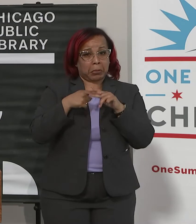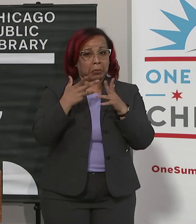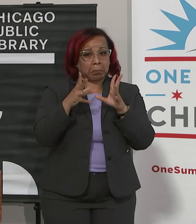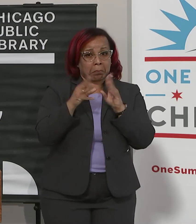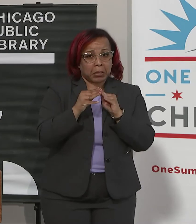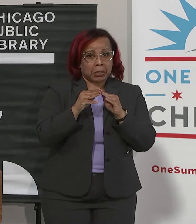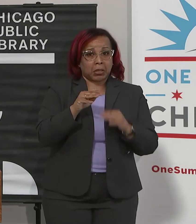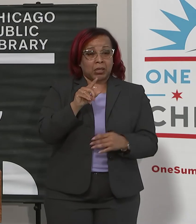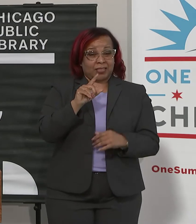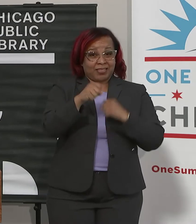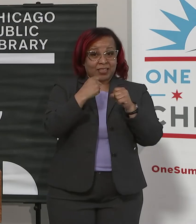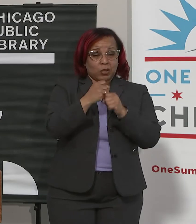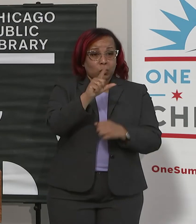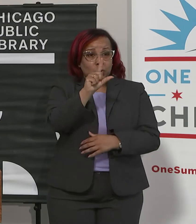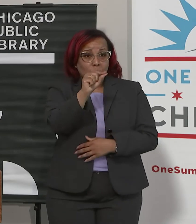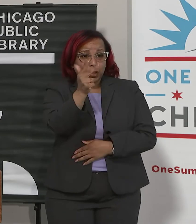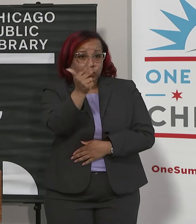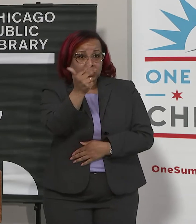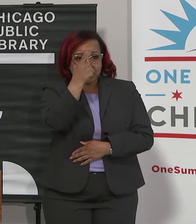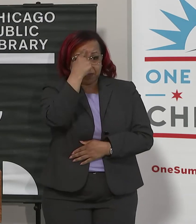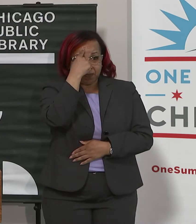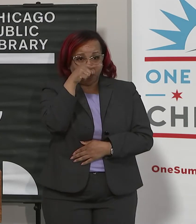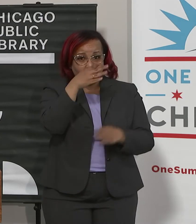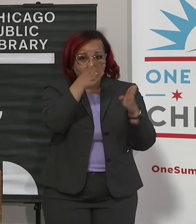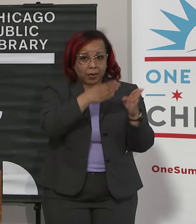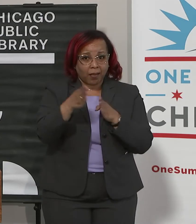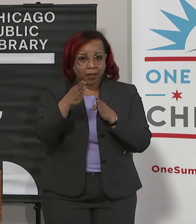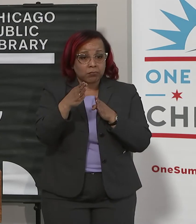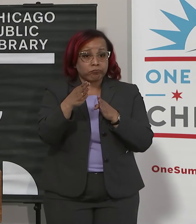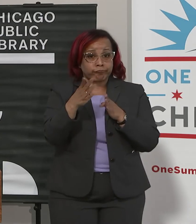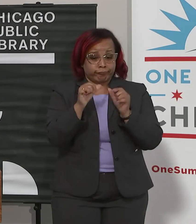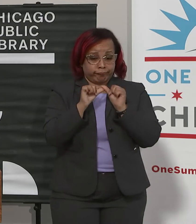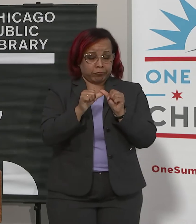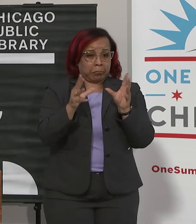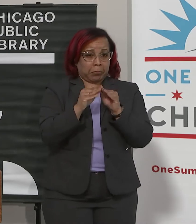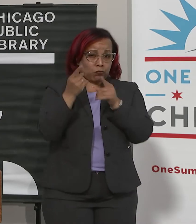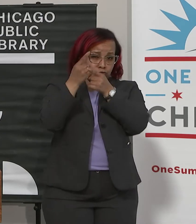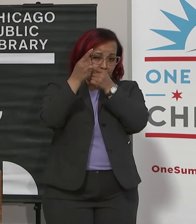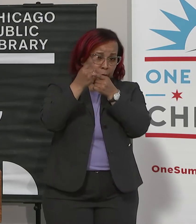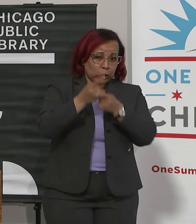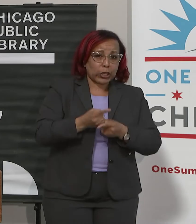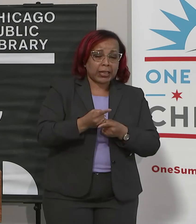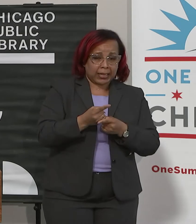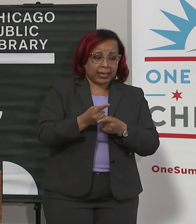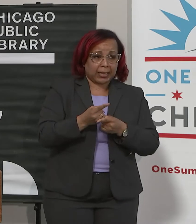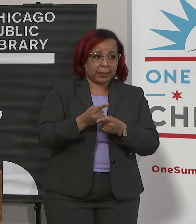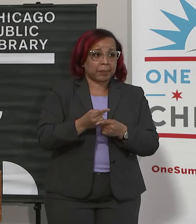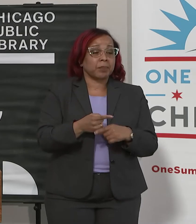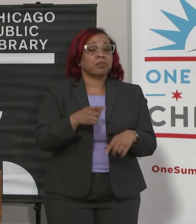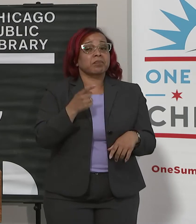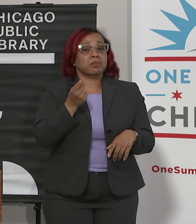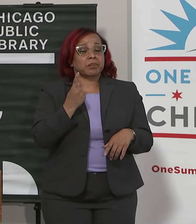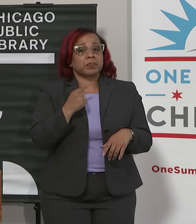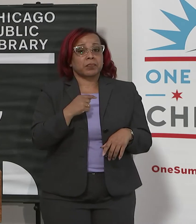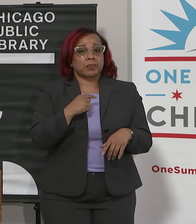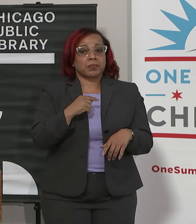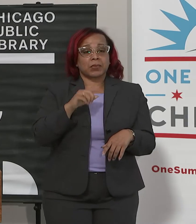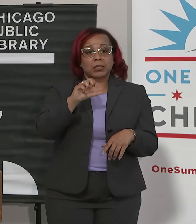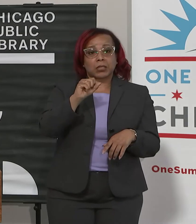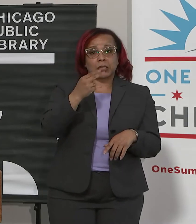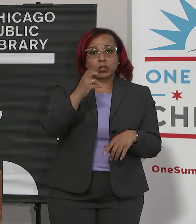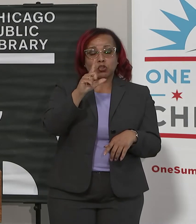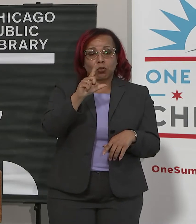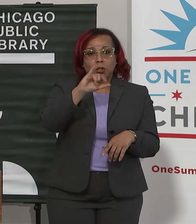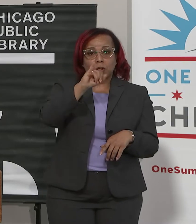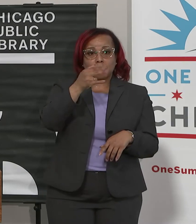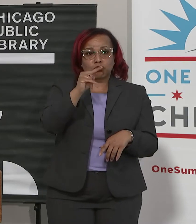in 2013 for the master plan and continues to meet regularly. In particular, Cheryl Johnson